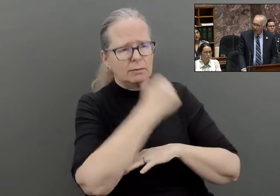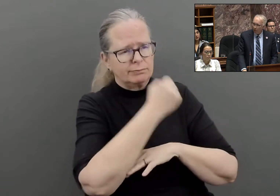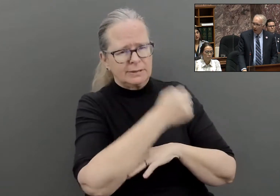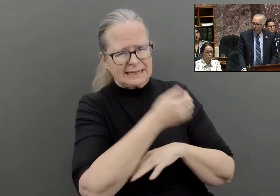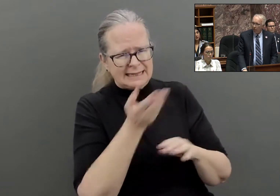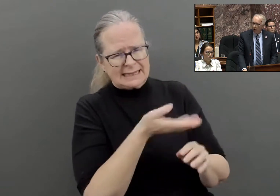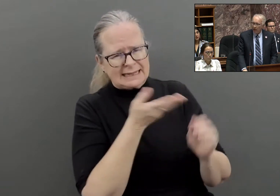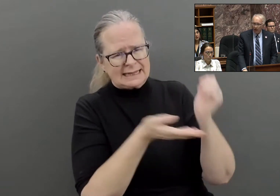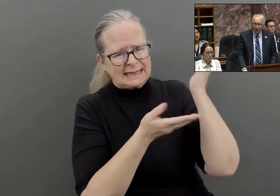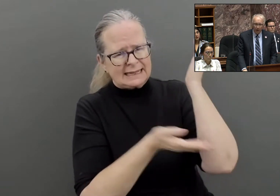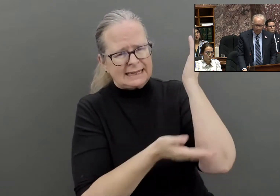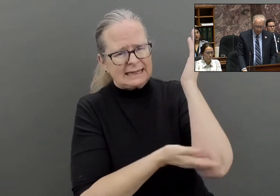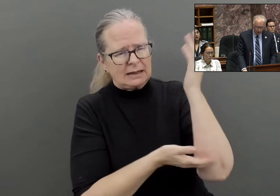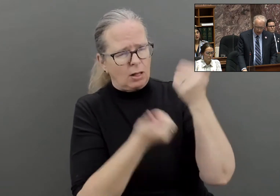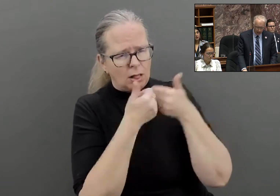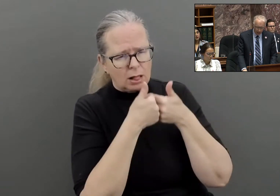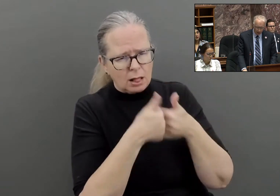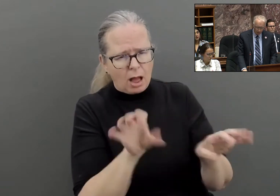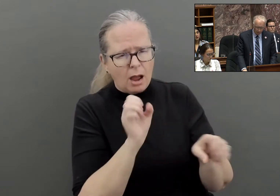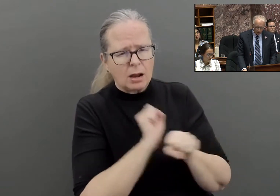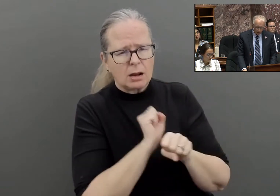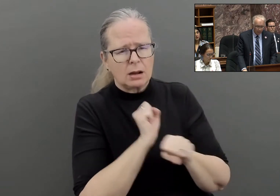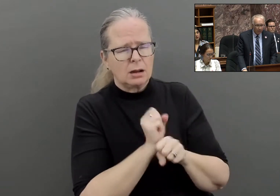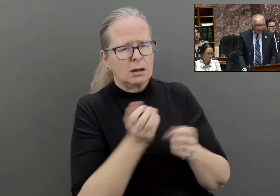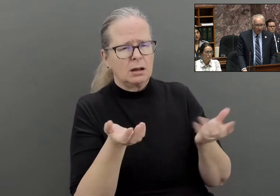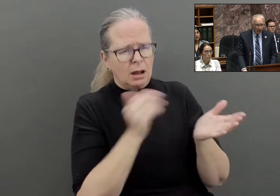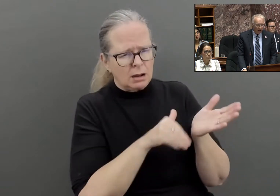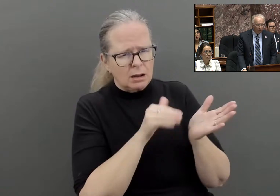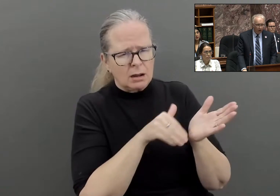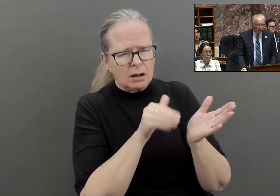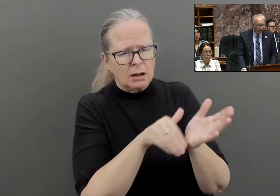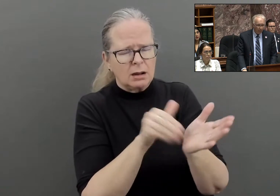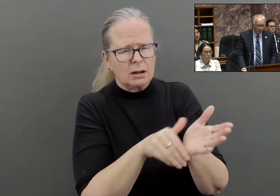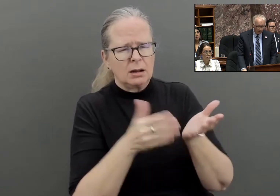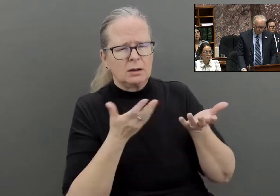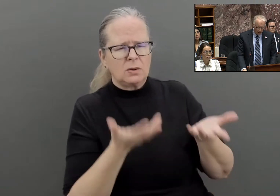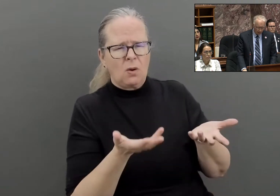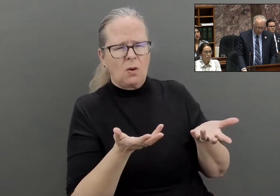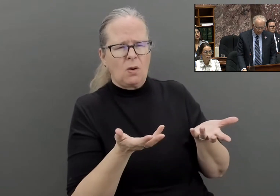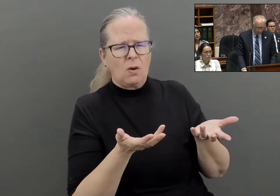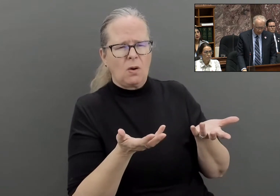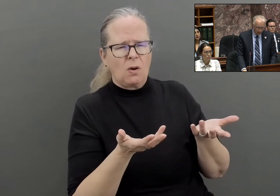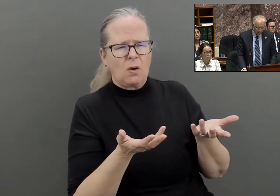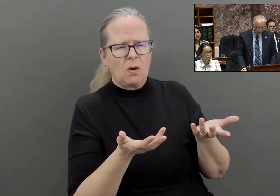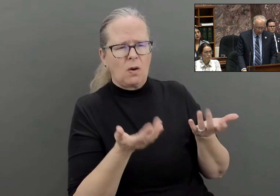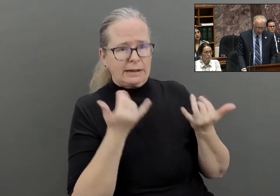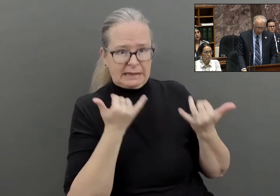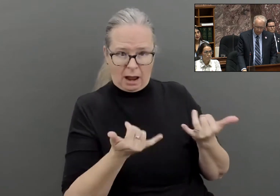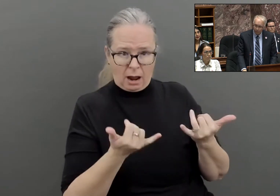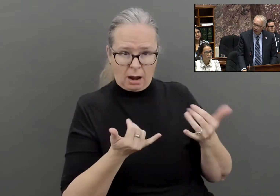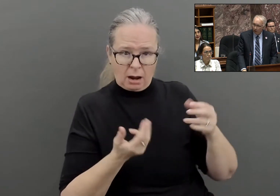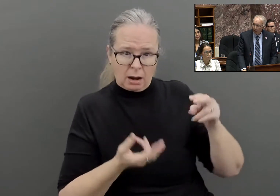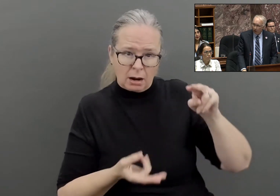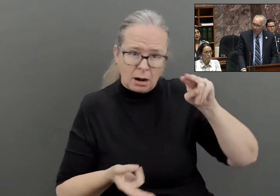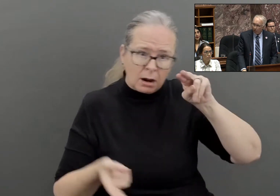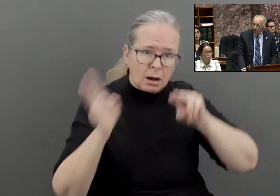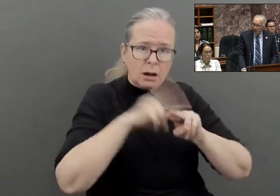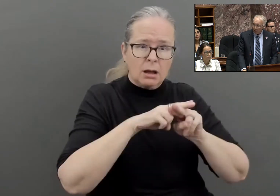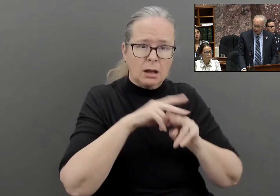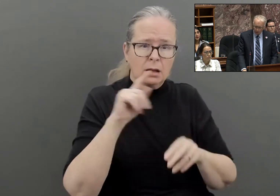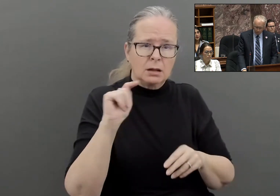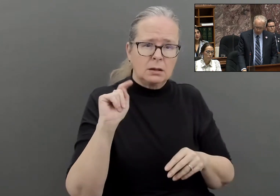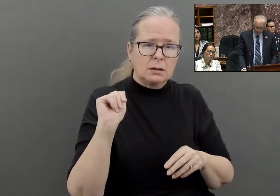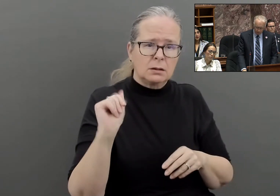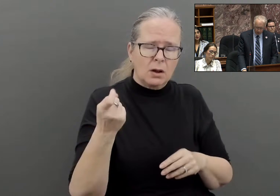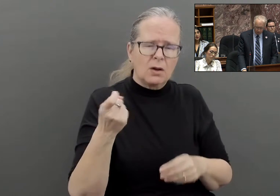have they done? Well, absolutely nothing in 8 years. You can't solve a problem with the same level of thinking that created it. Mr.